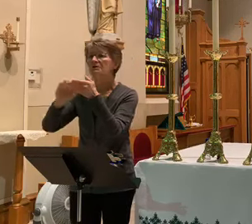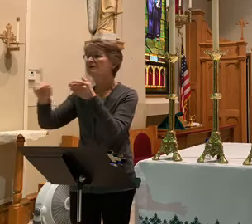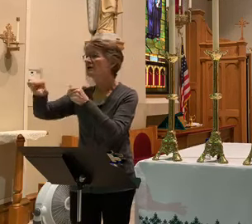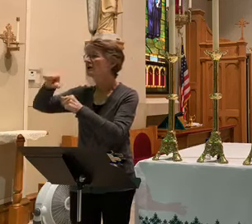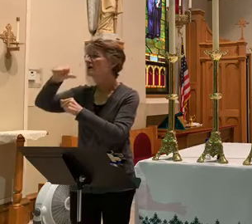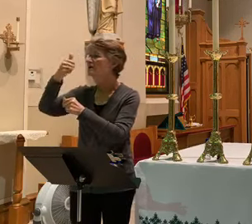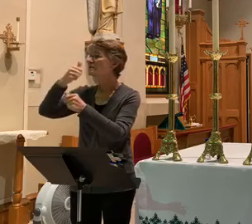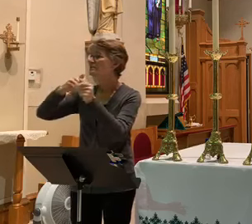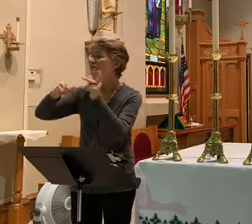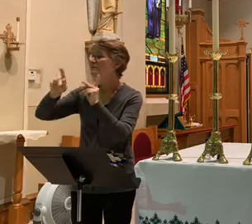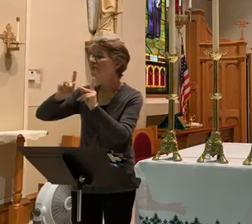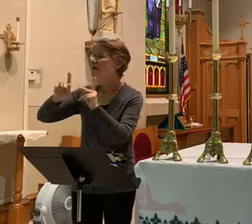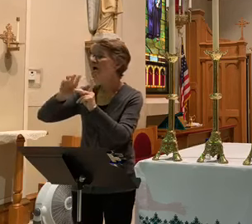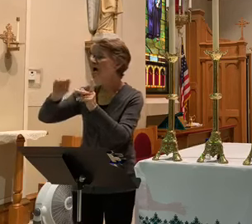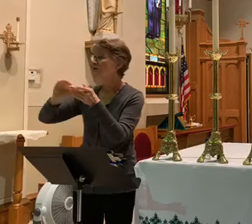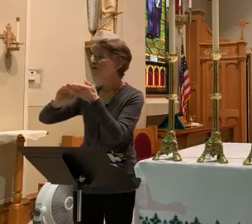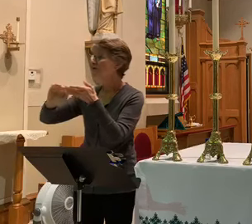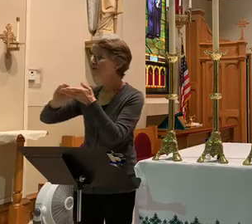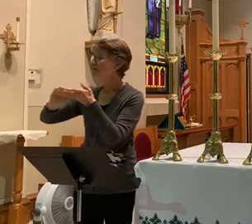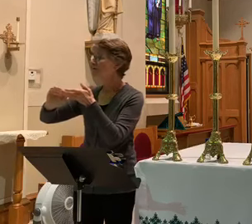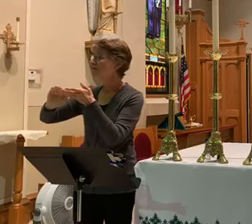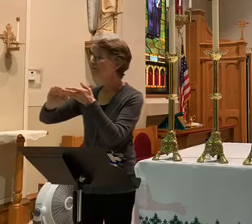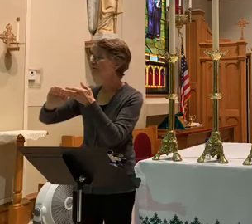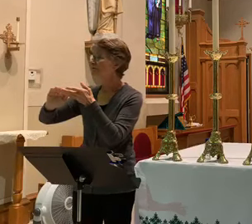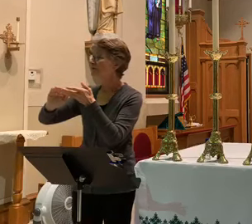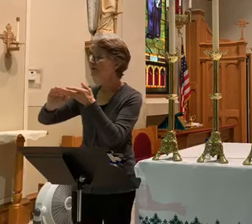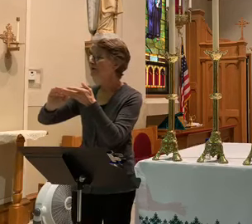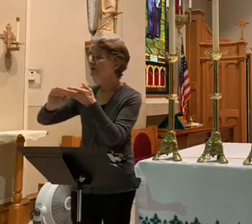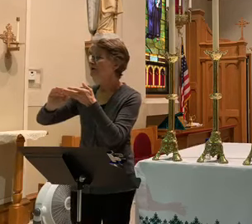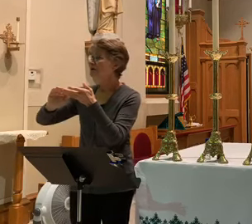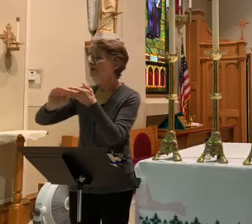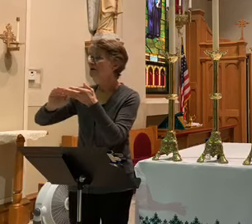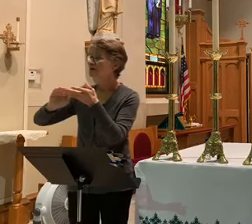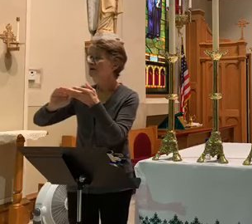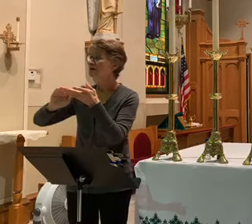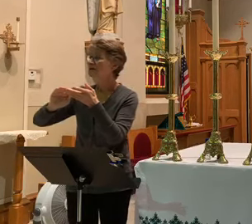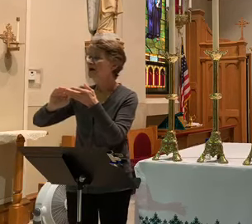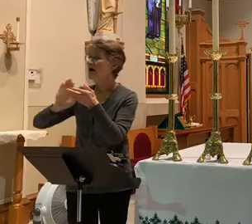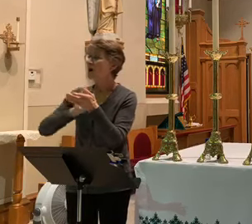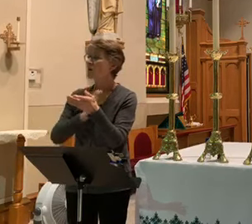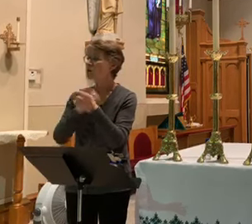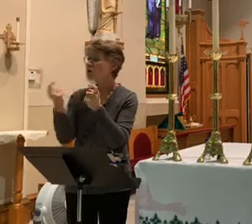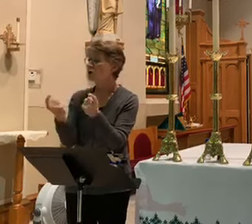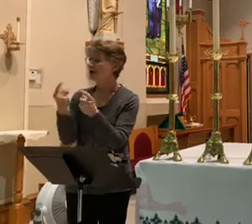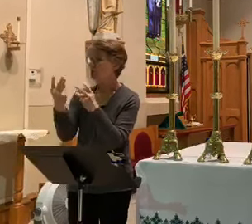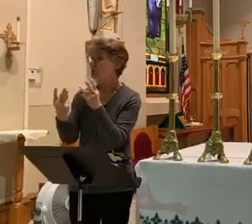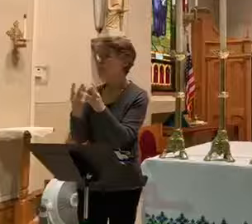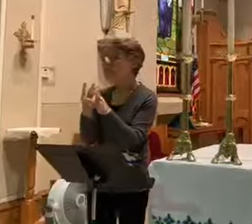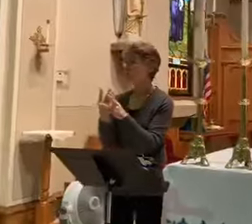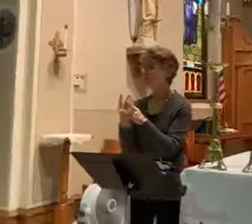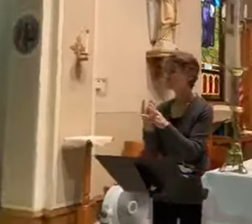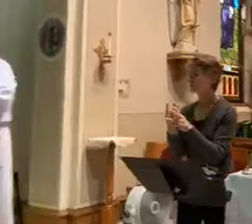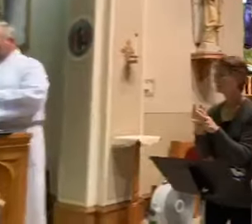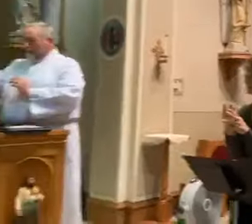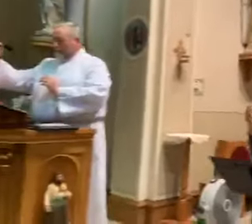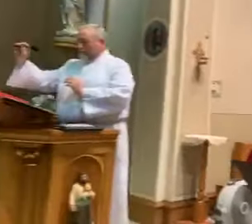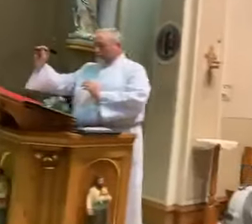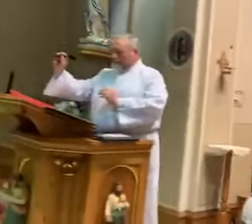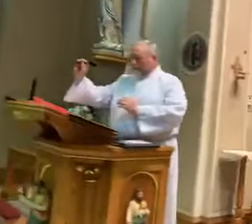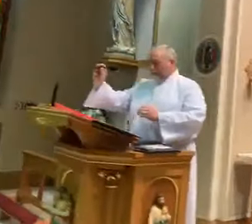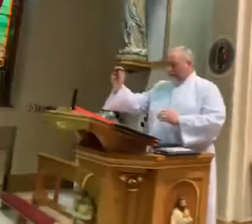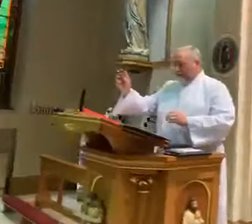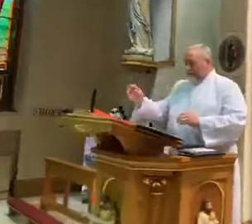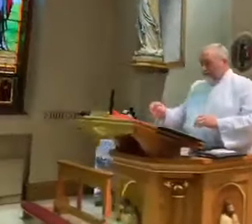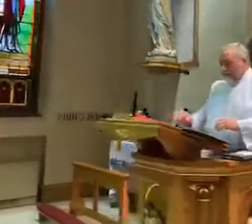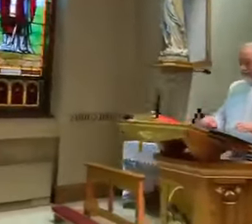others and to bring this forgiveness into a hurting world. Hear our prayers today.